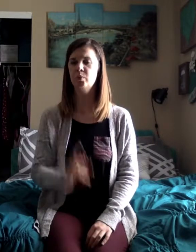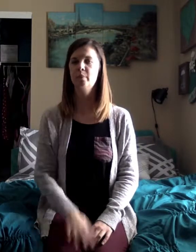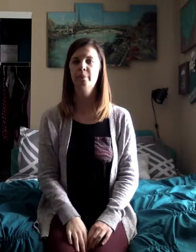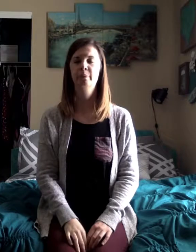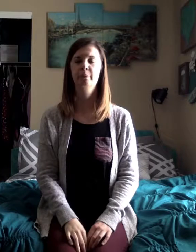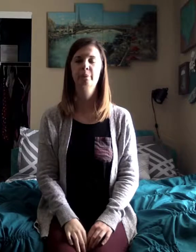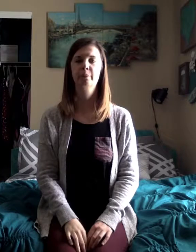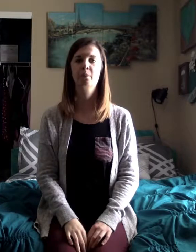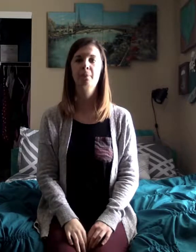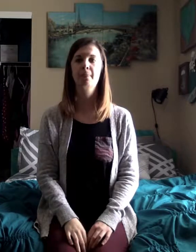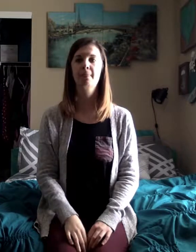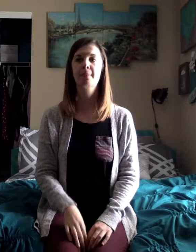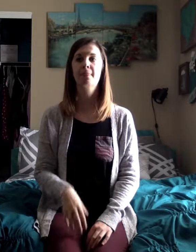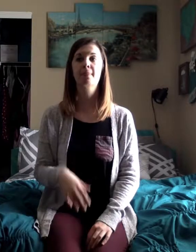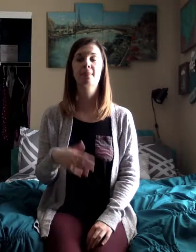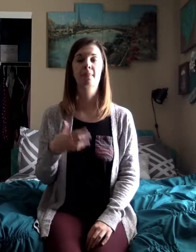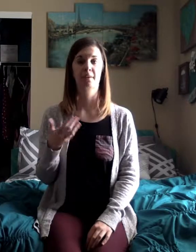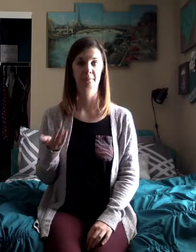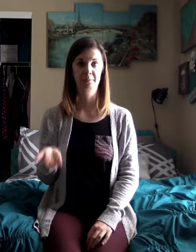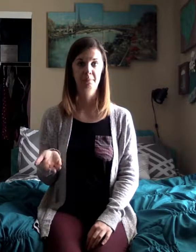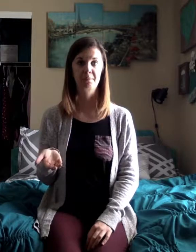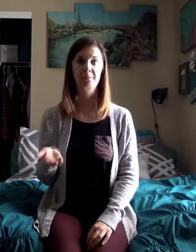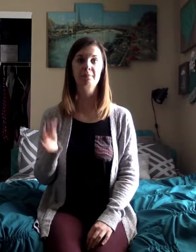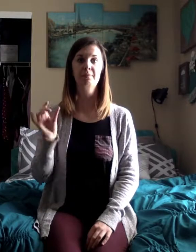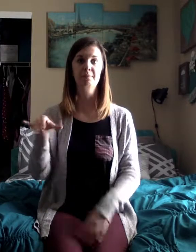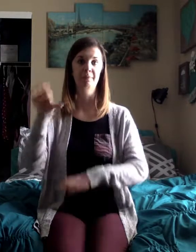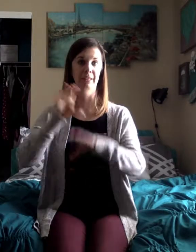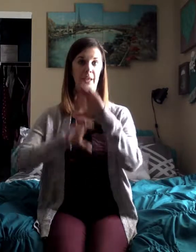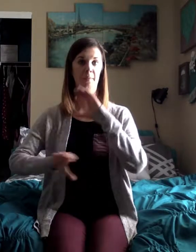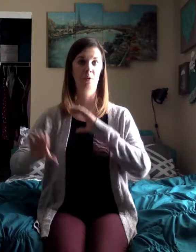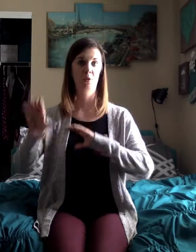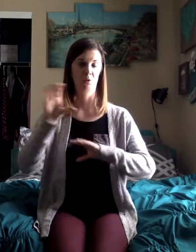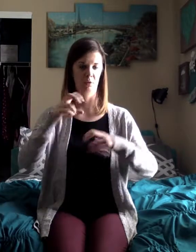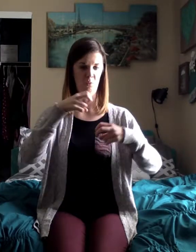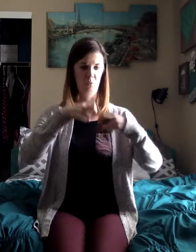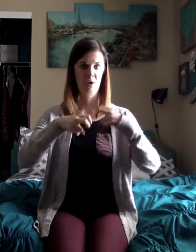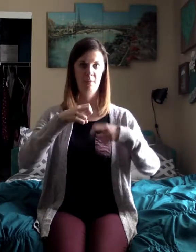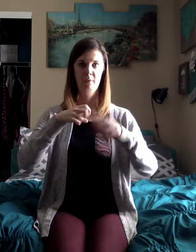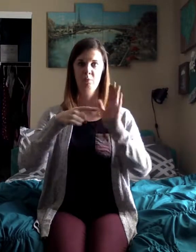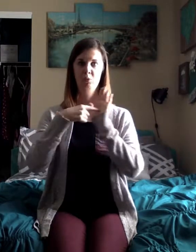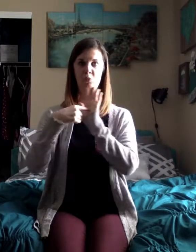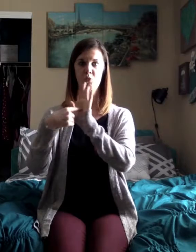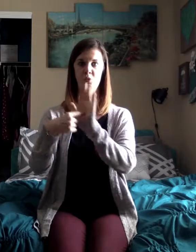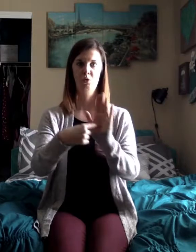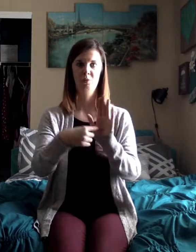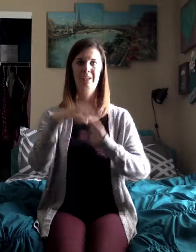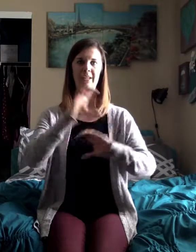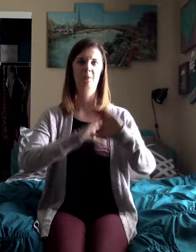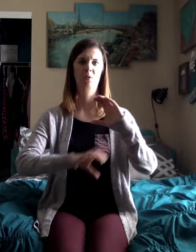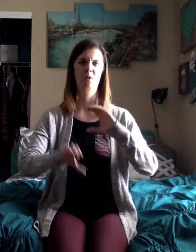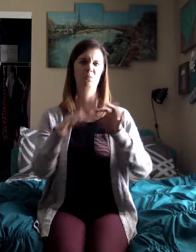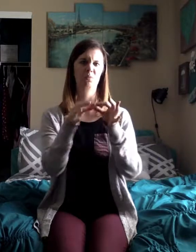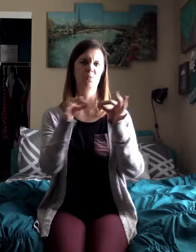So there's the chemical equation written down as a chemical formula. So if we look at